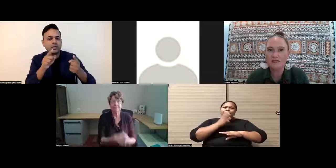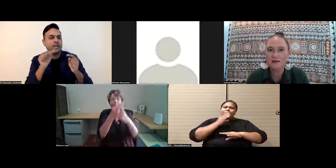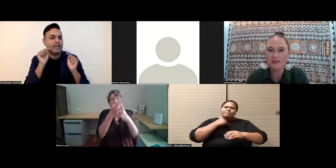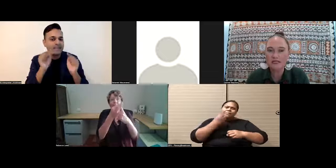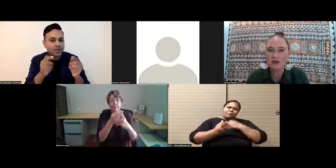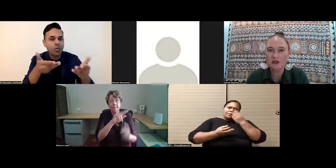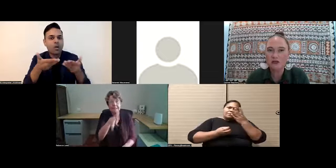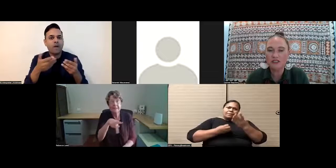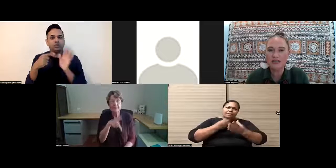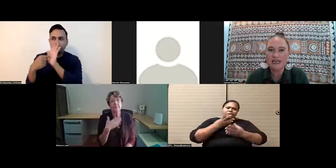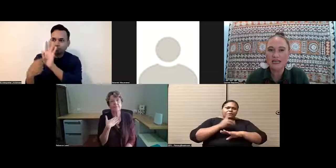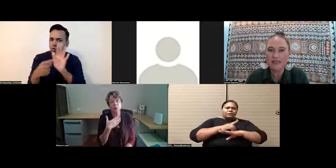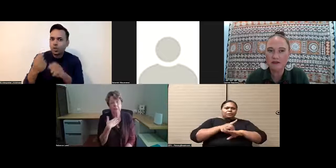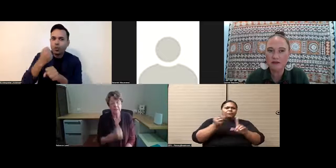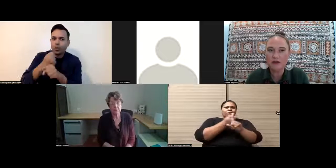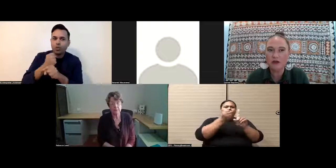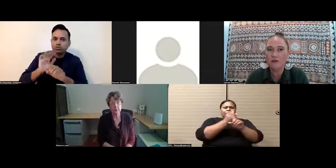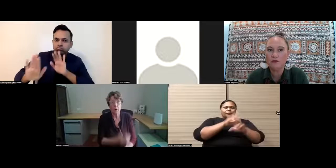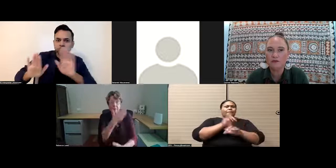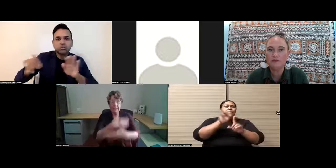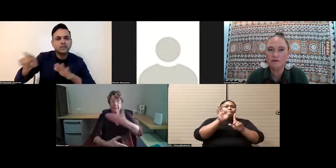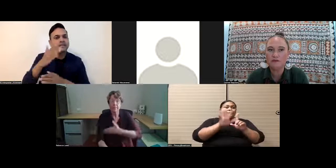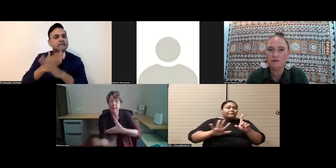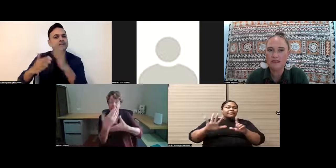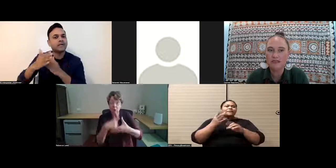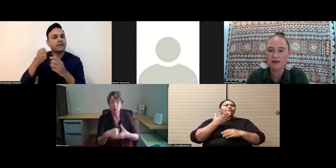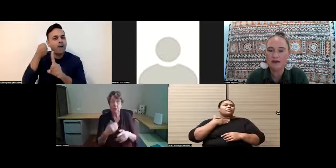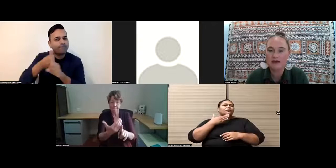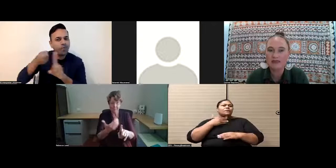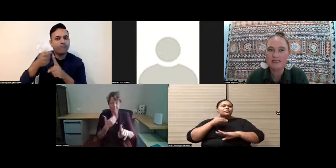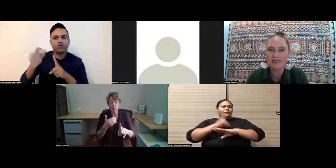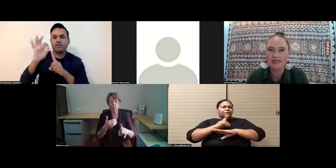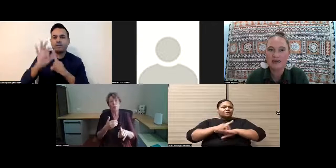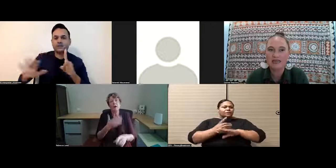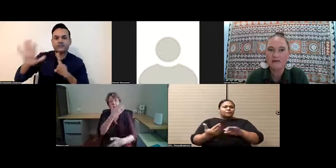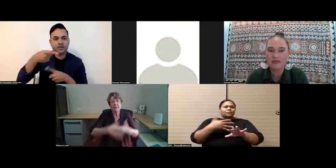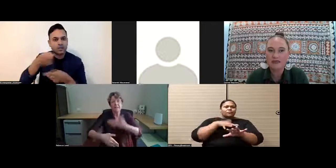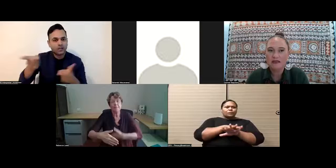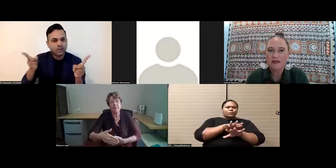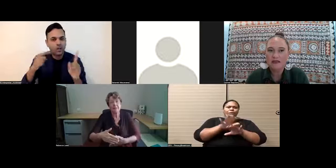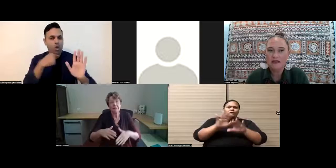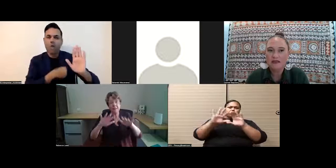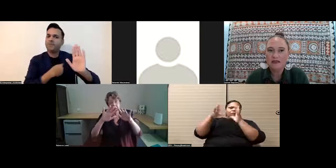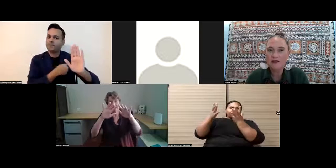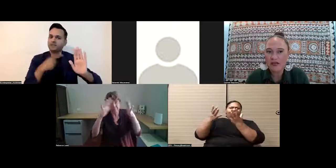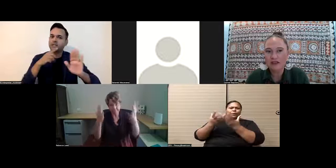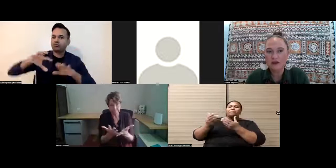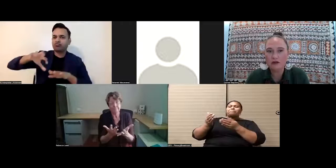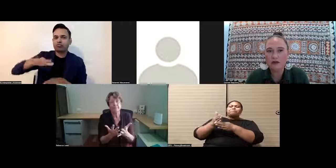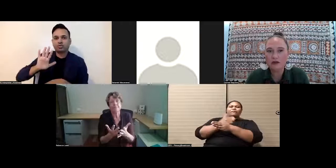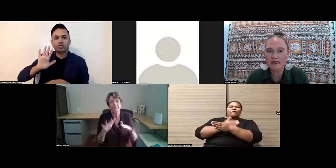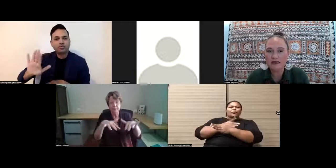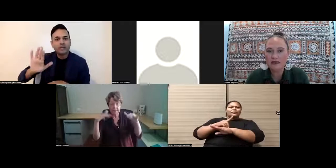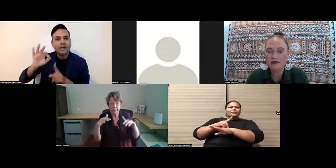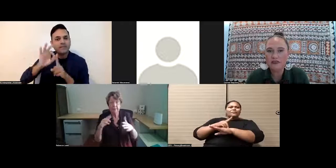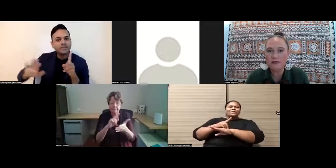disability inclusion ahead of the Global Disability Summit later today. There is great value in learning from one